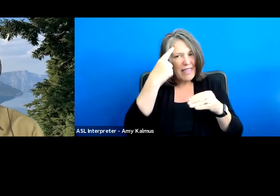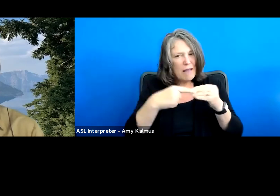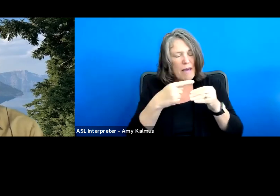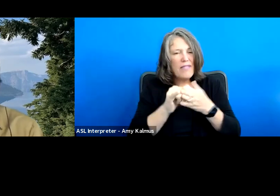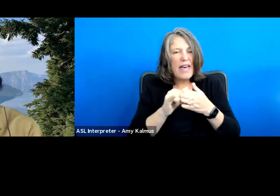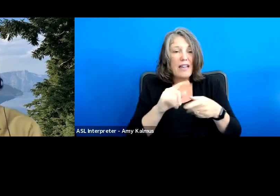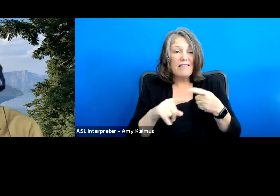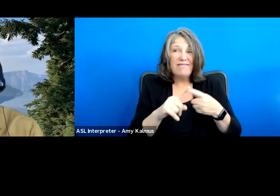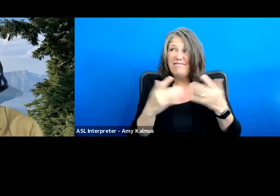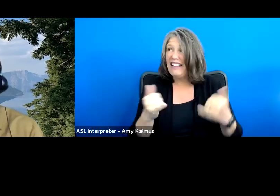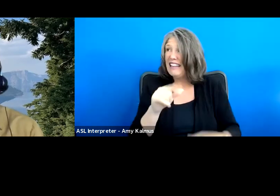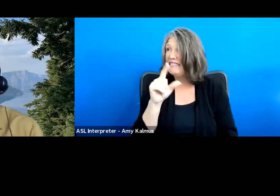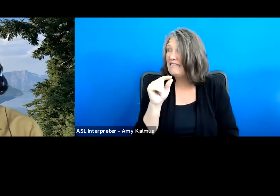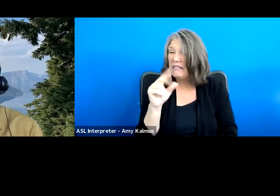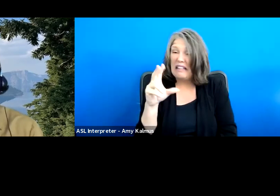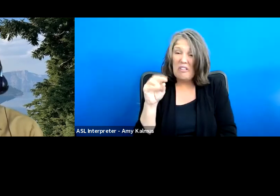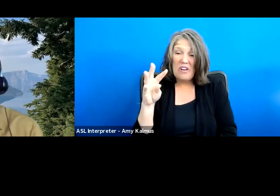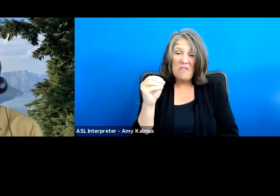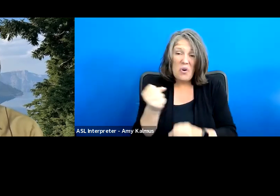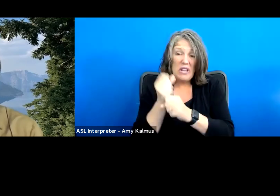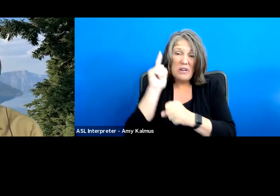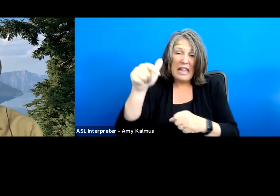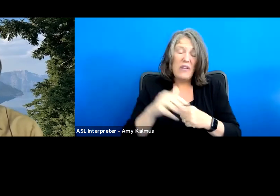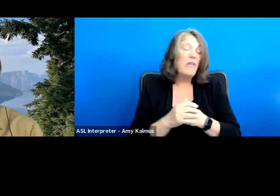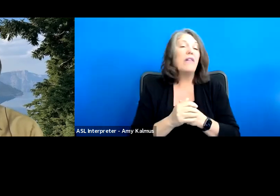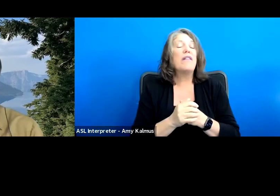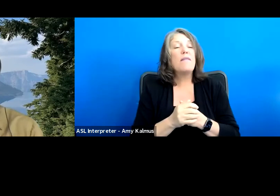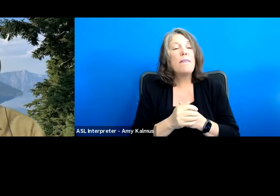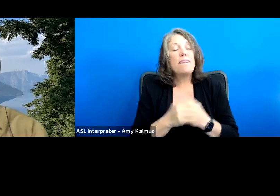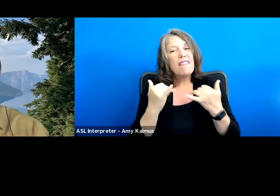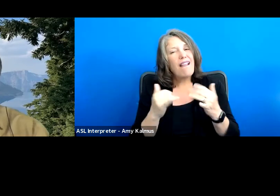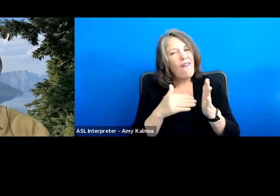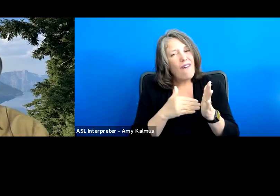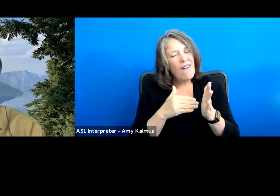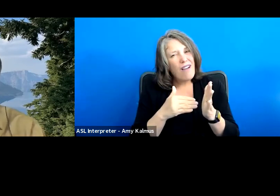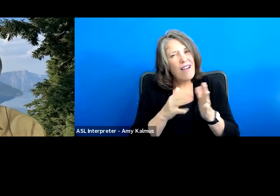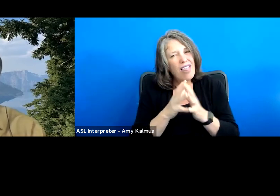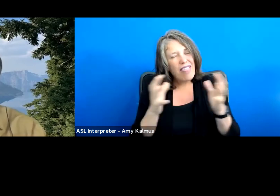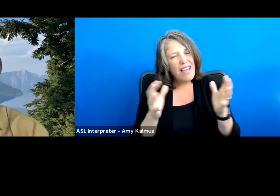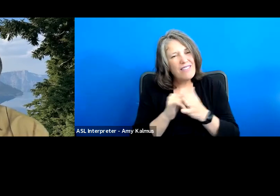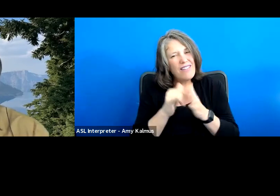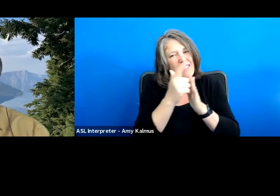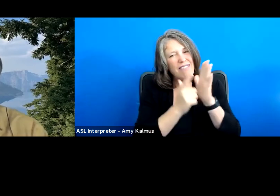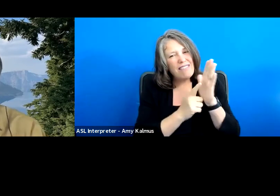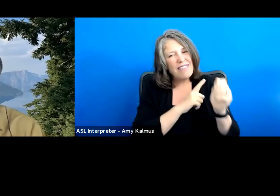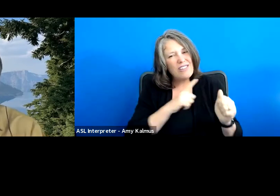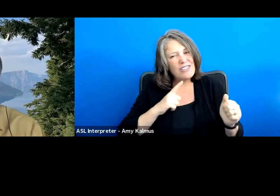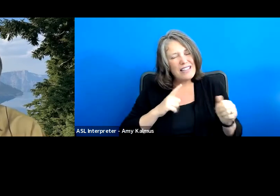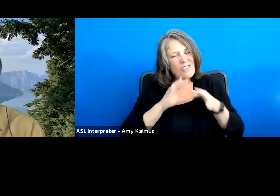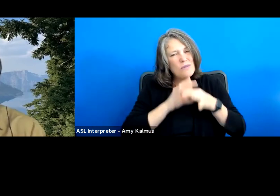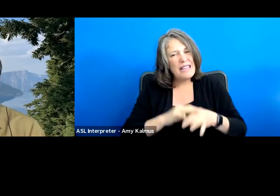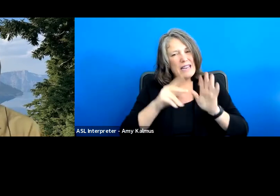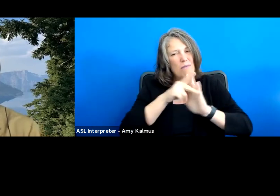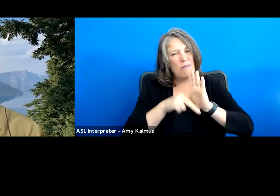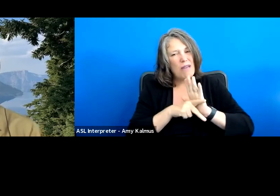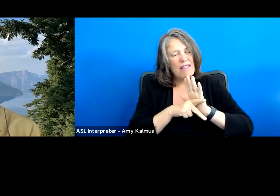here we are 20, 30, 40 years later, and a lot of those that legislation and related